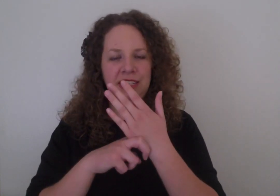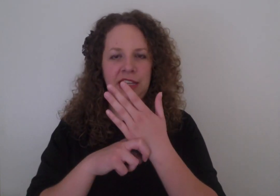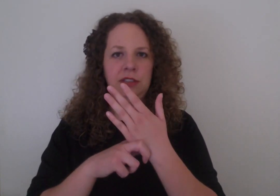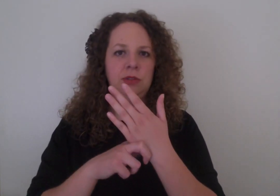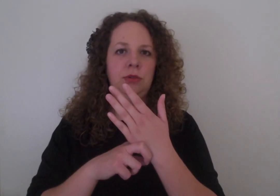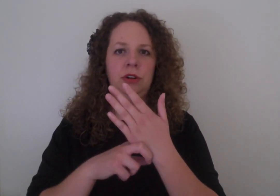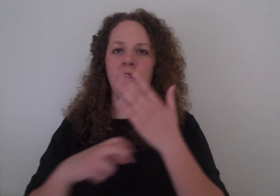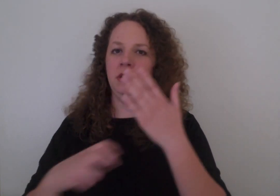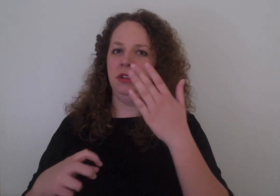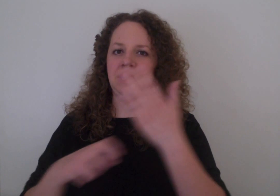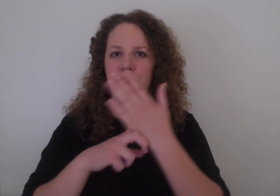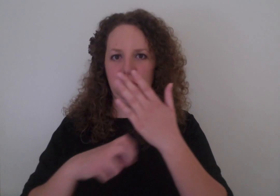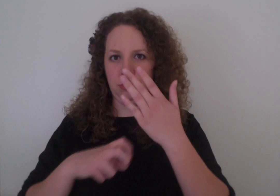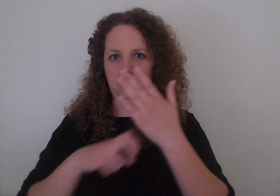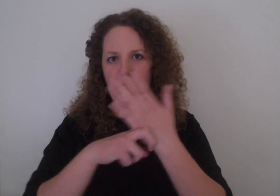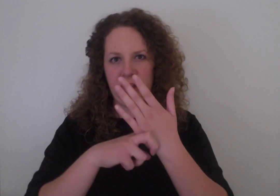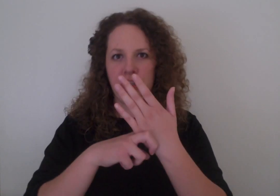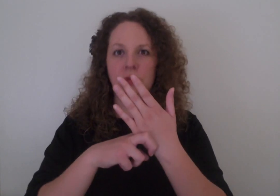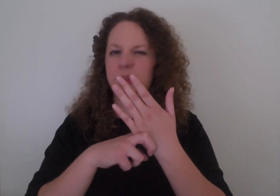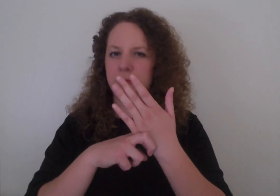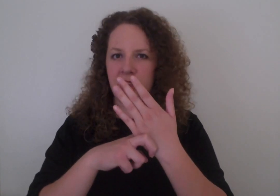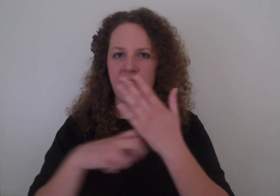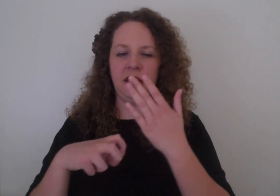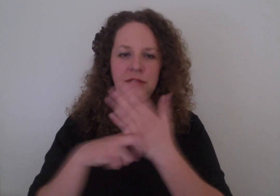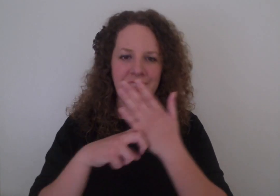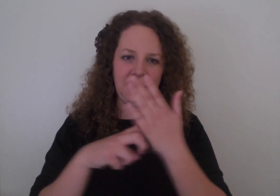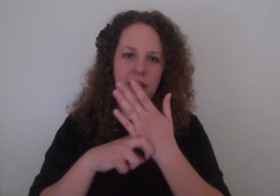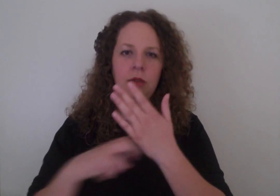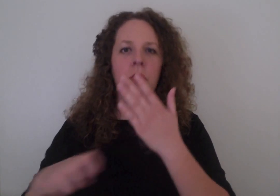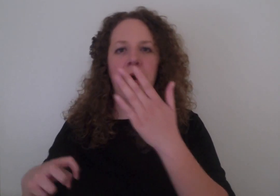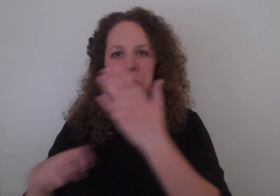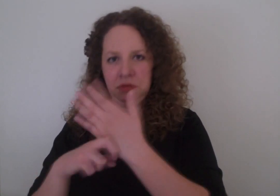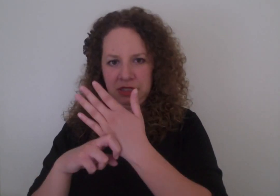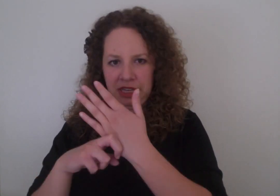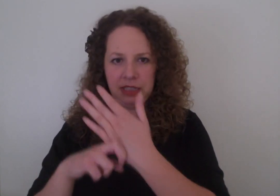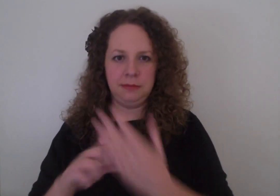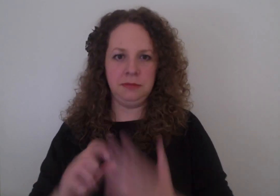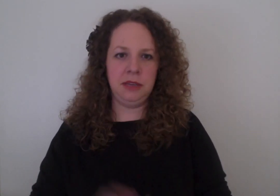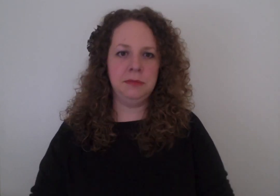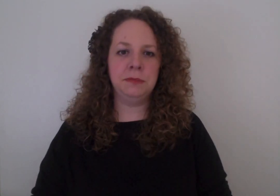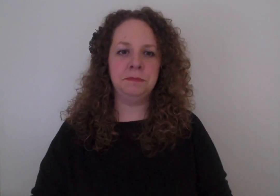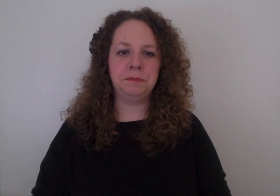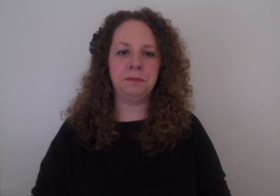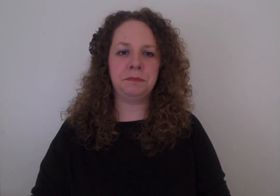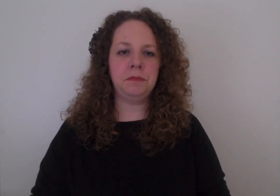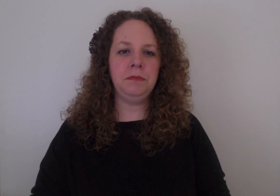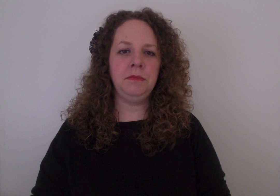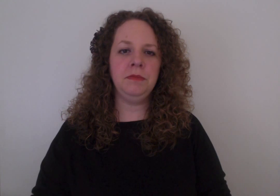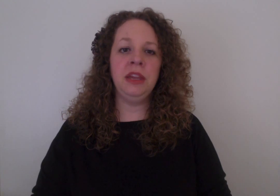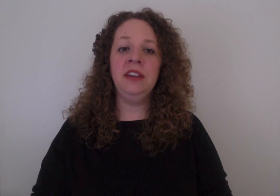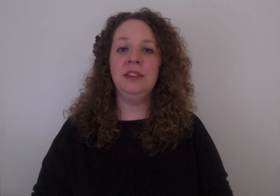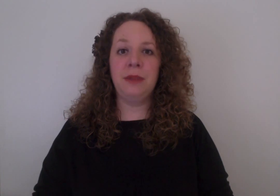tickets or tickets to a Broadway show, something like that. Ticket or ticket sometimes. Then we have the